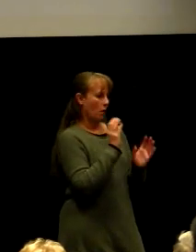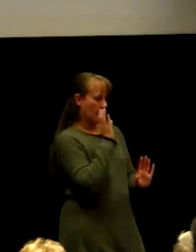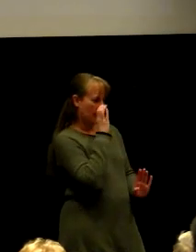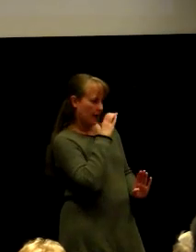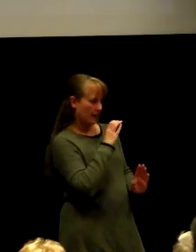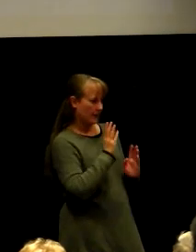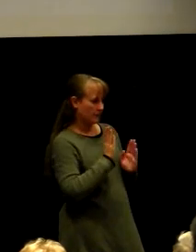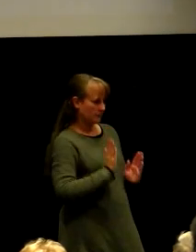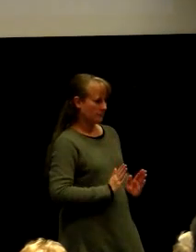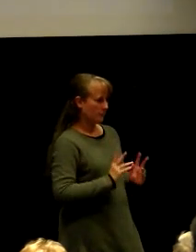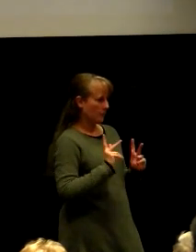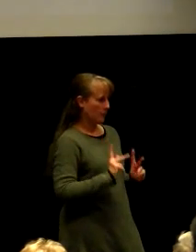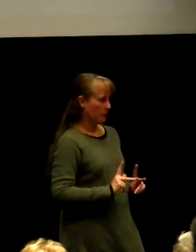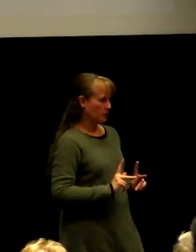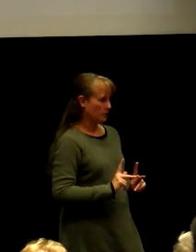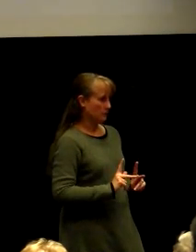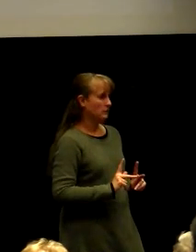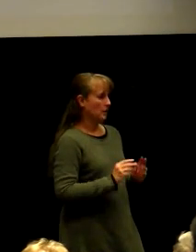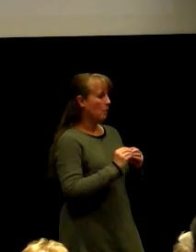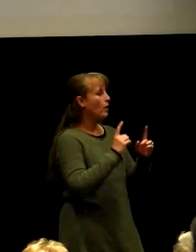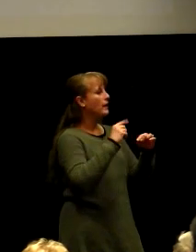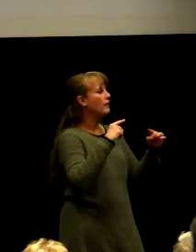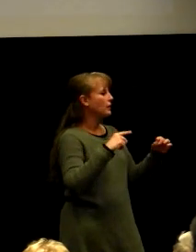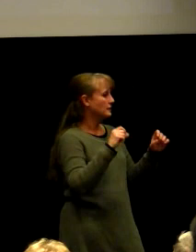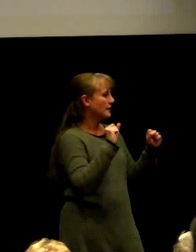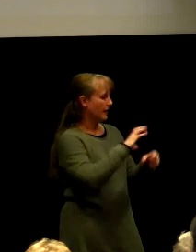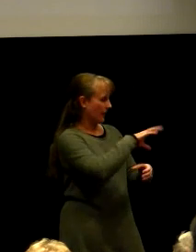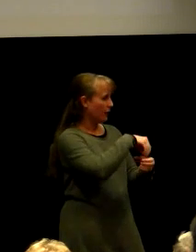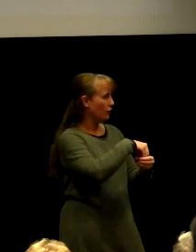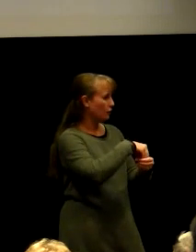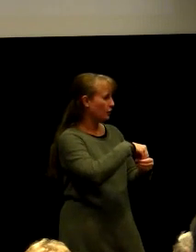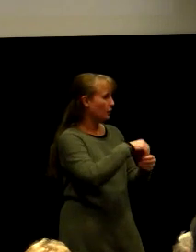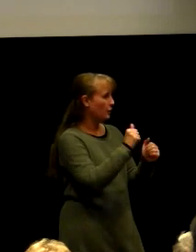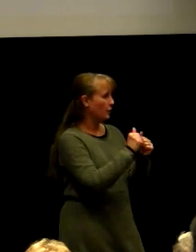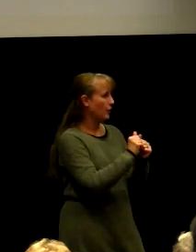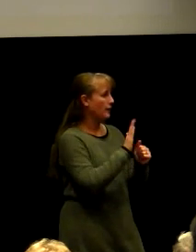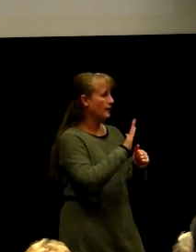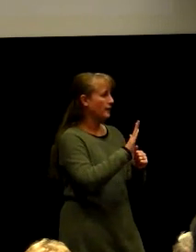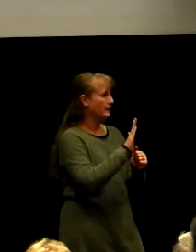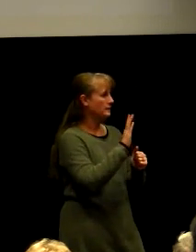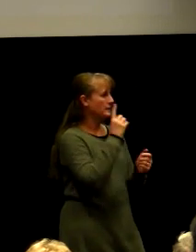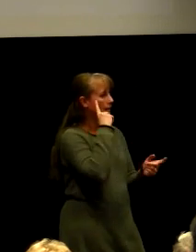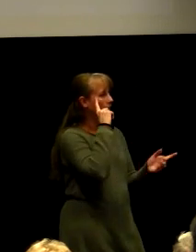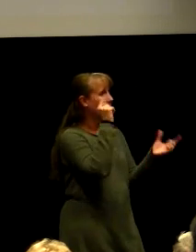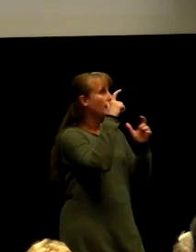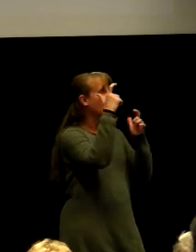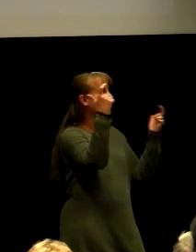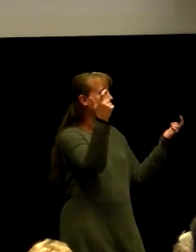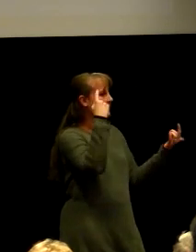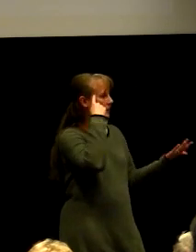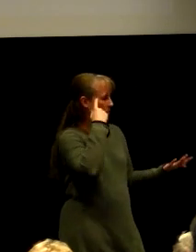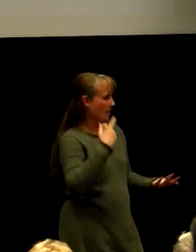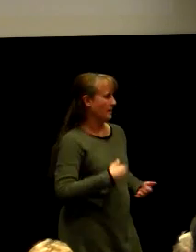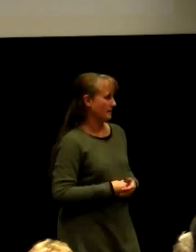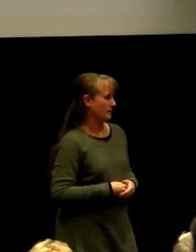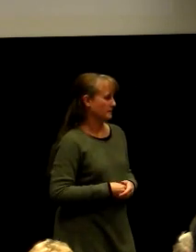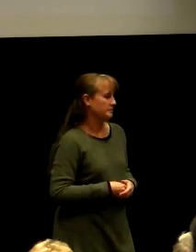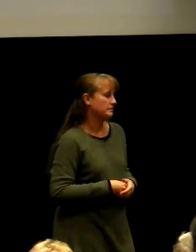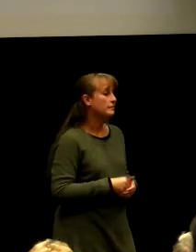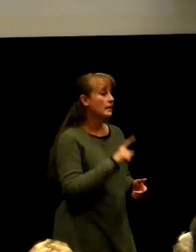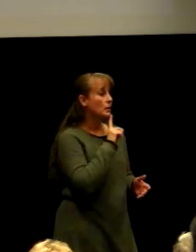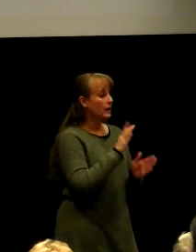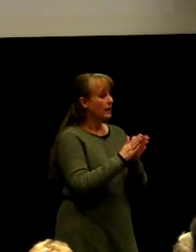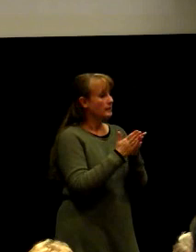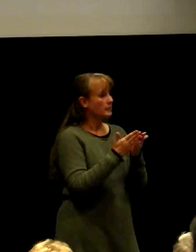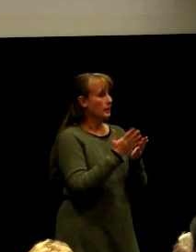of individuals, the greater alien diversity it's able to include in this galactic mind. So it's a